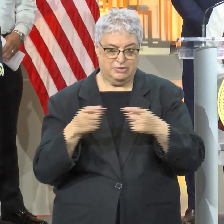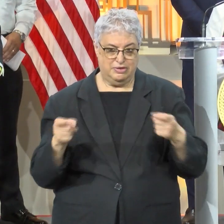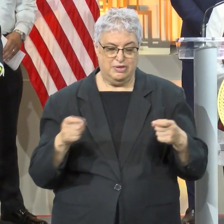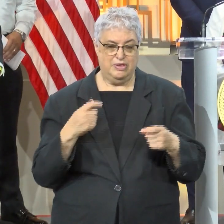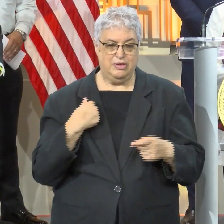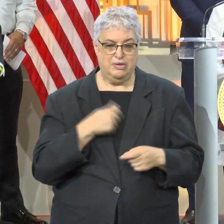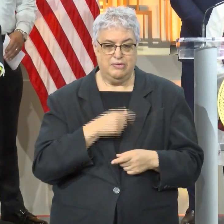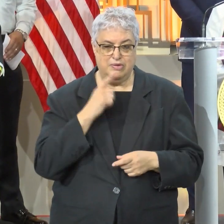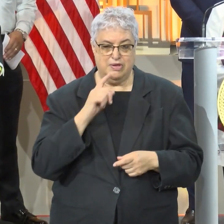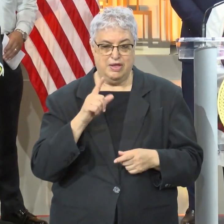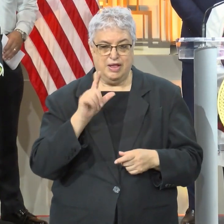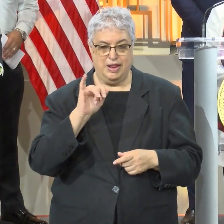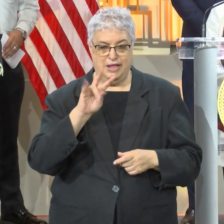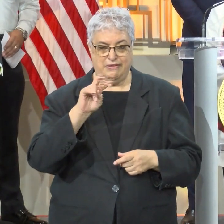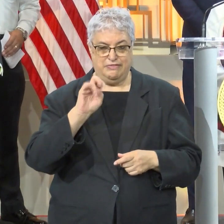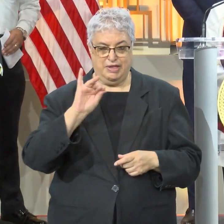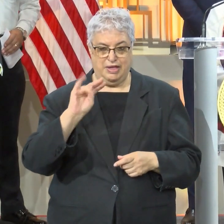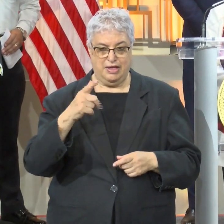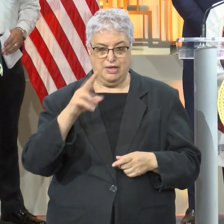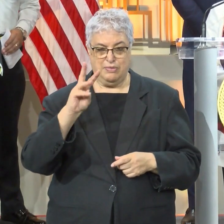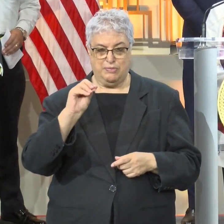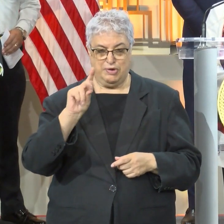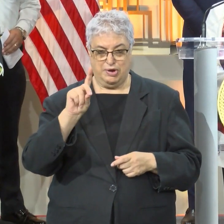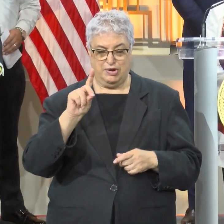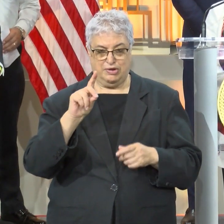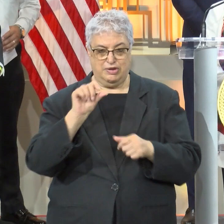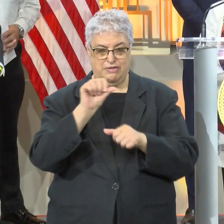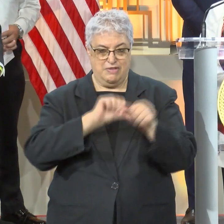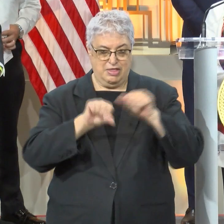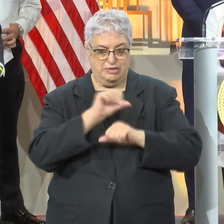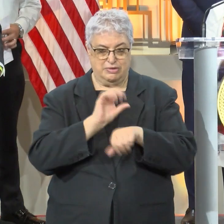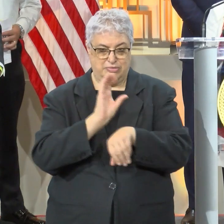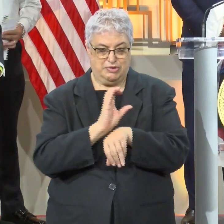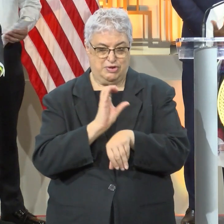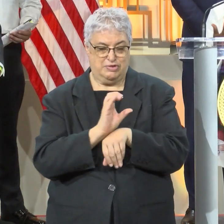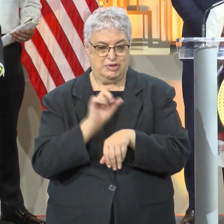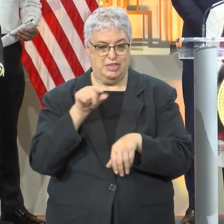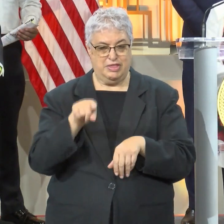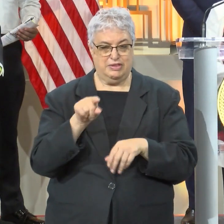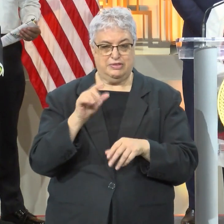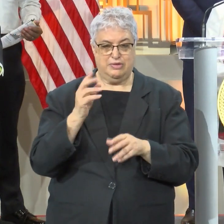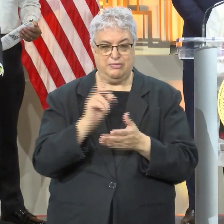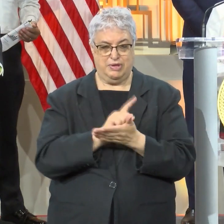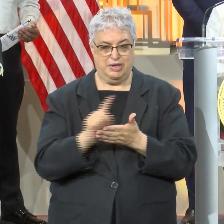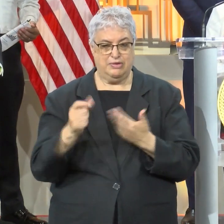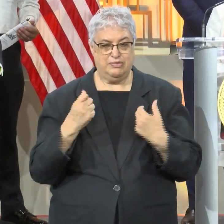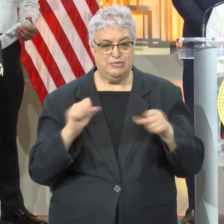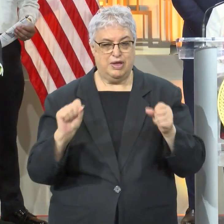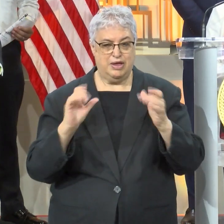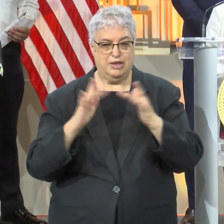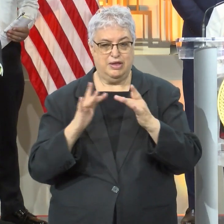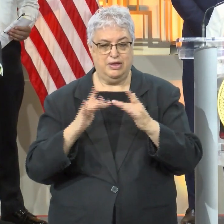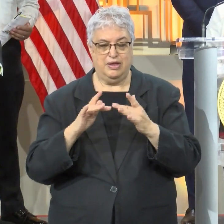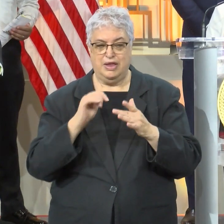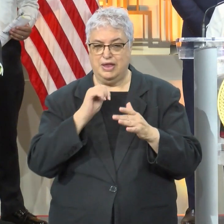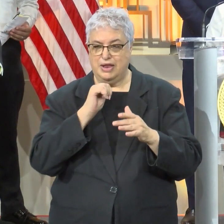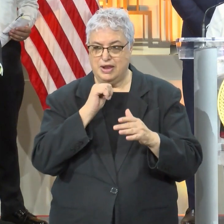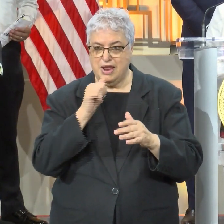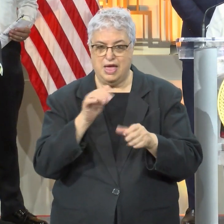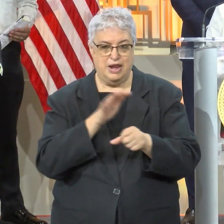the Living Word Fellowship Church this coming week, where we try to reach out to people who are